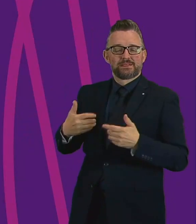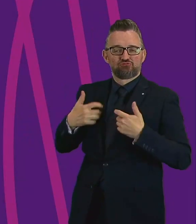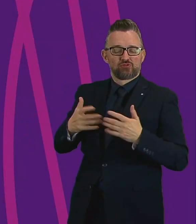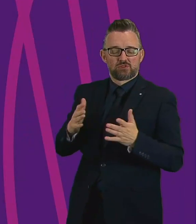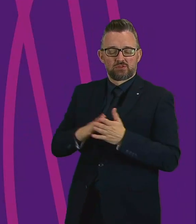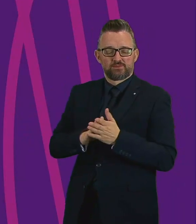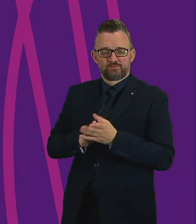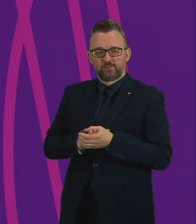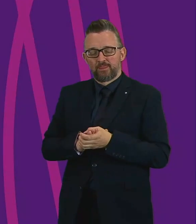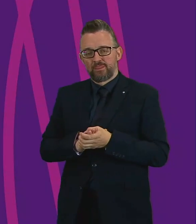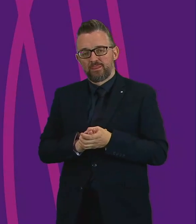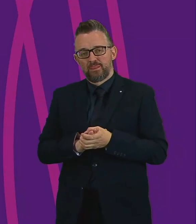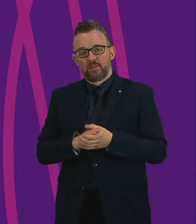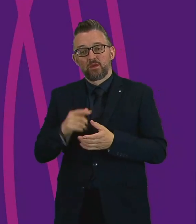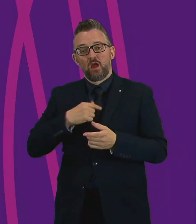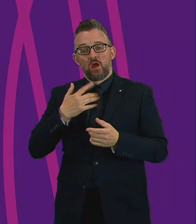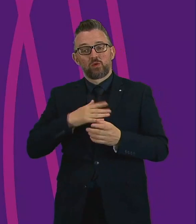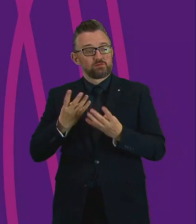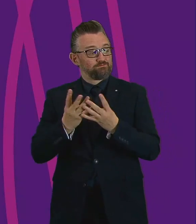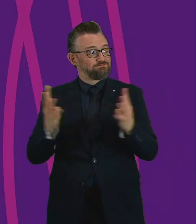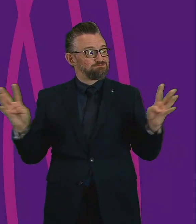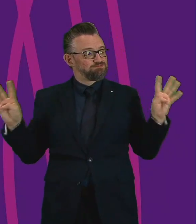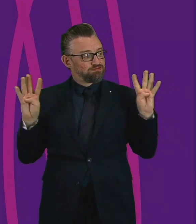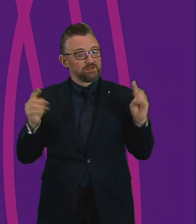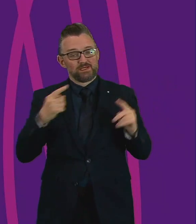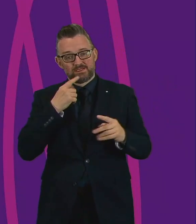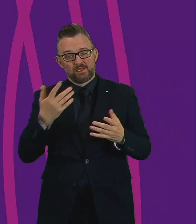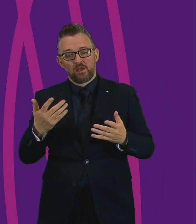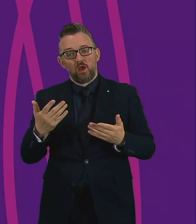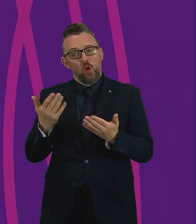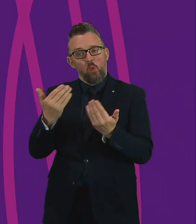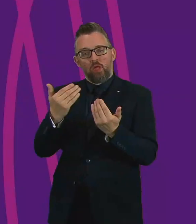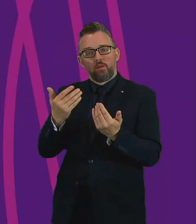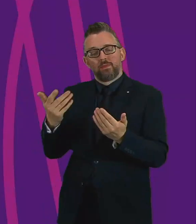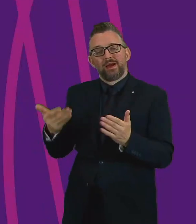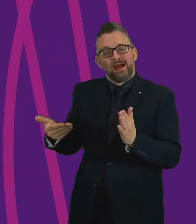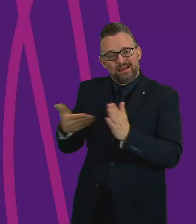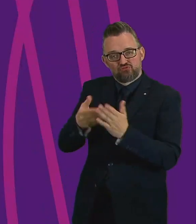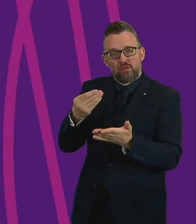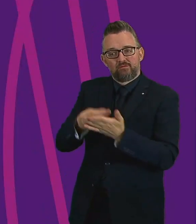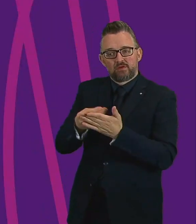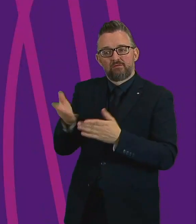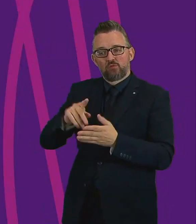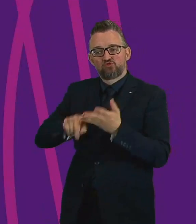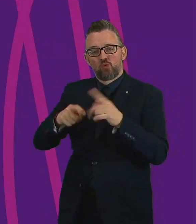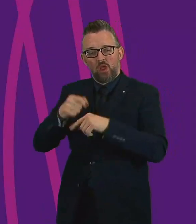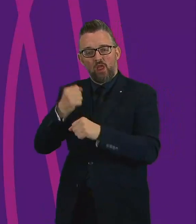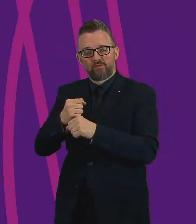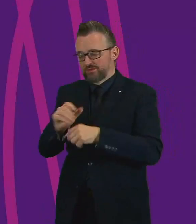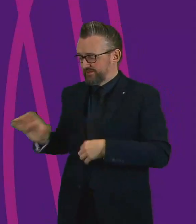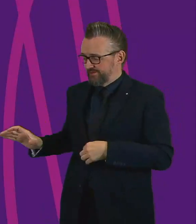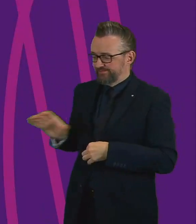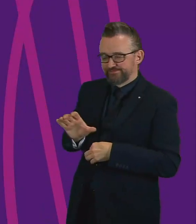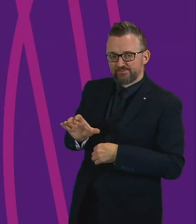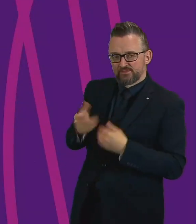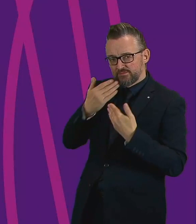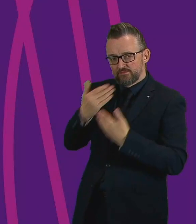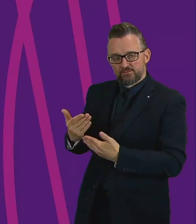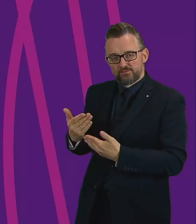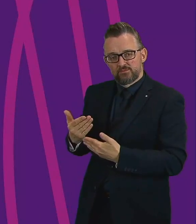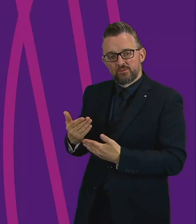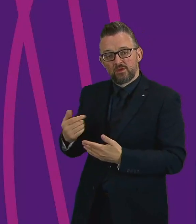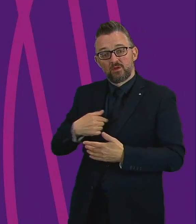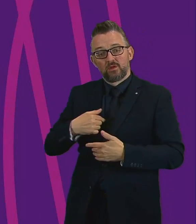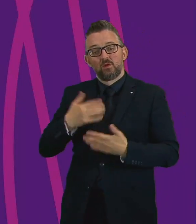my colleagues and members across the Chamber who have welcomed the additional funding made available to date by the UK Government. And I know that I'm not alone